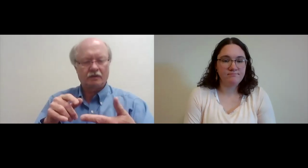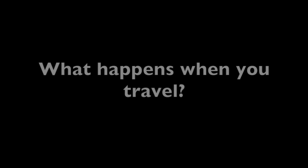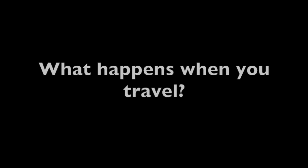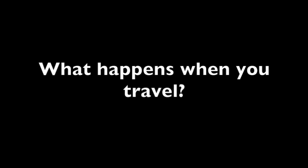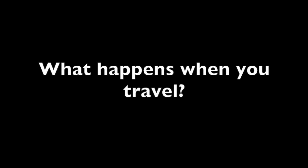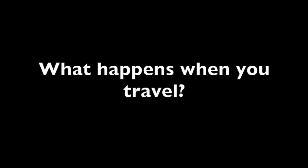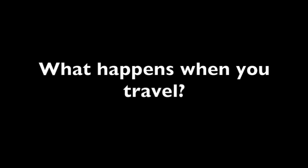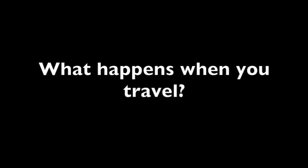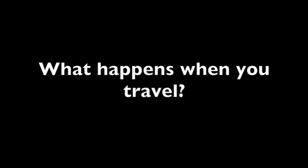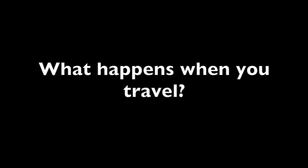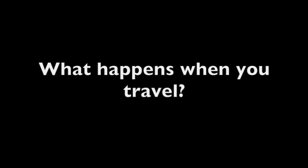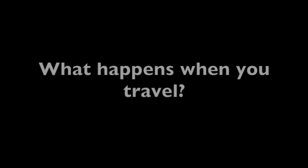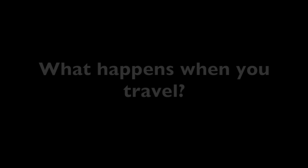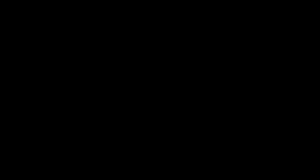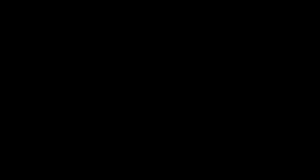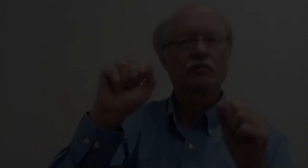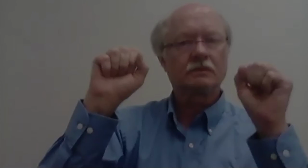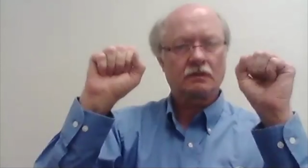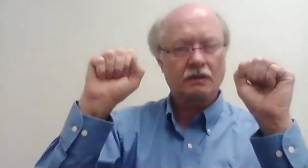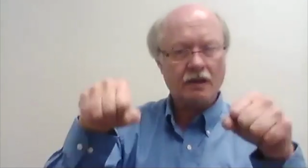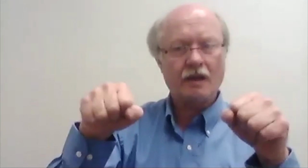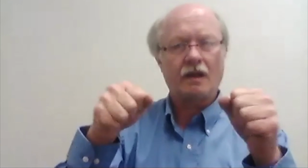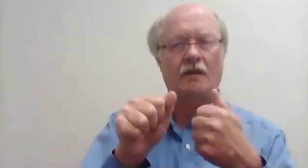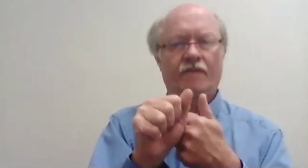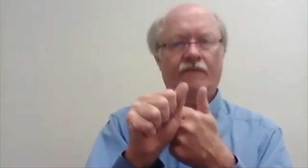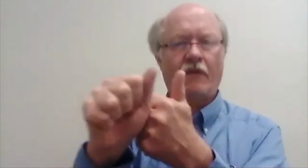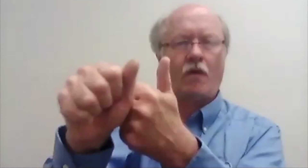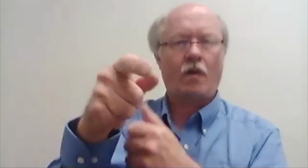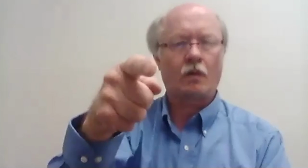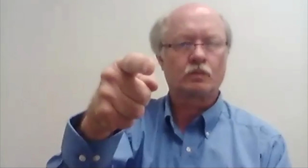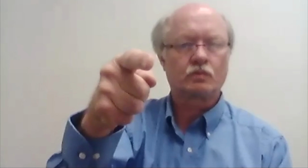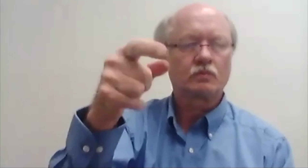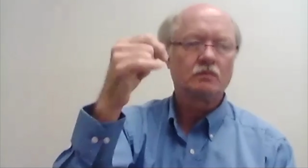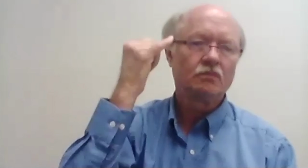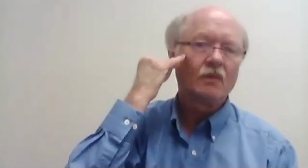maybe they, steal your stuff that's you left in your hotel room.